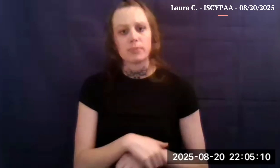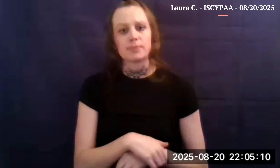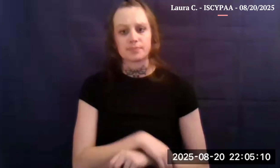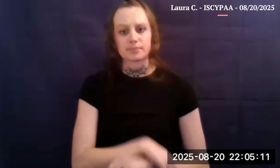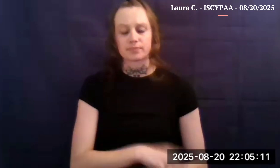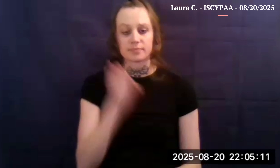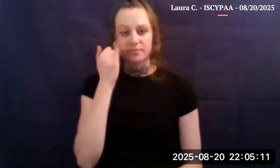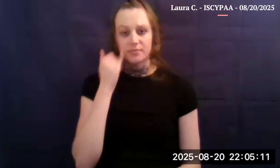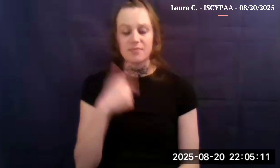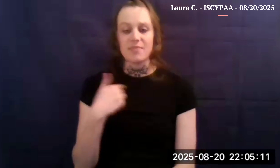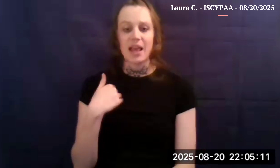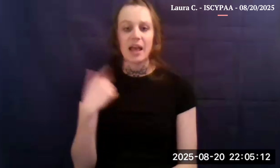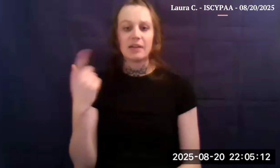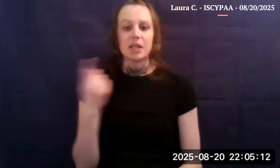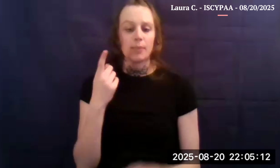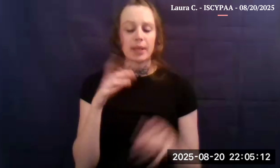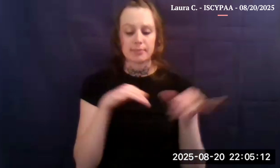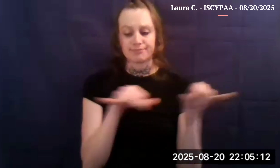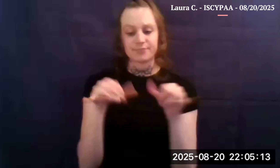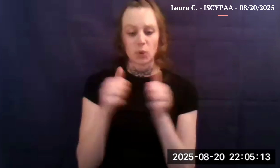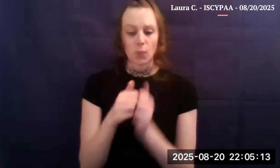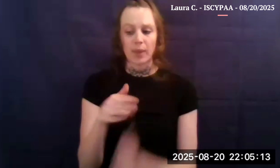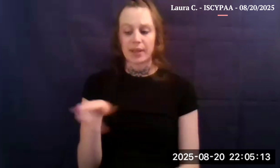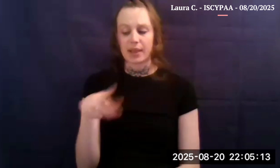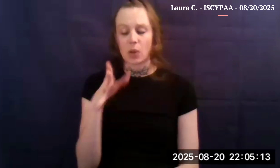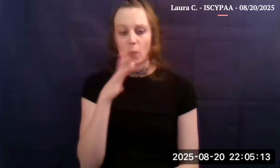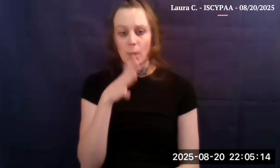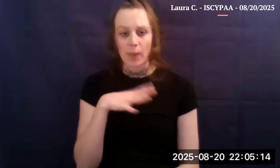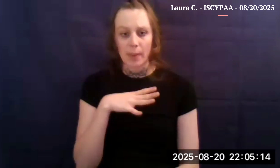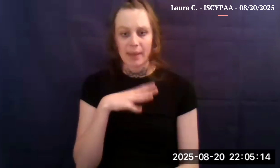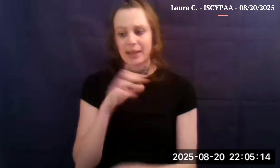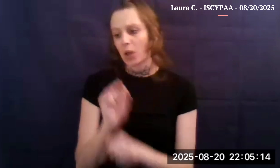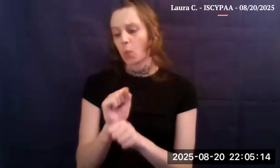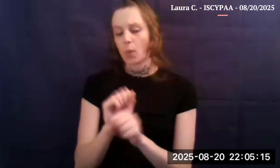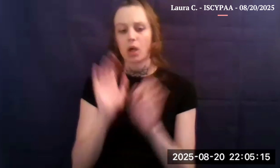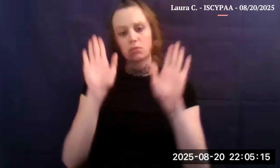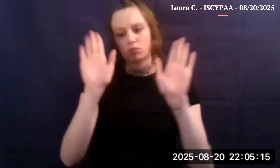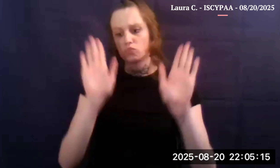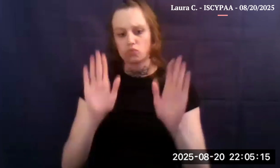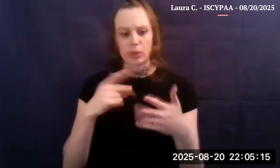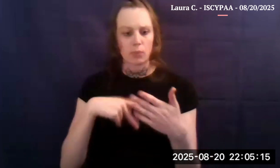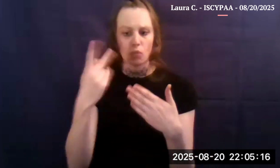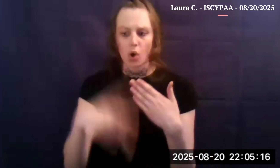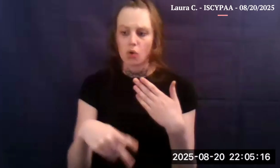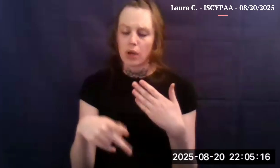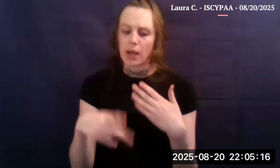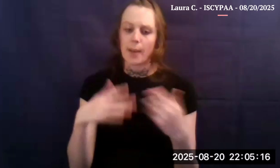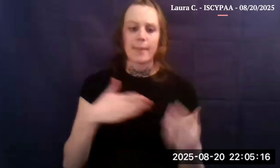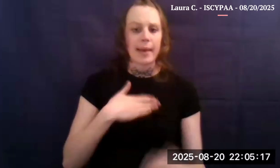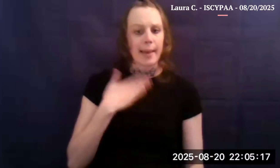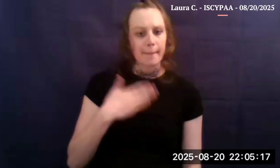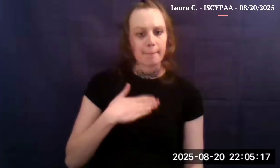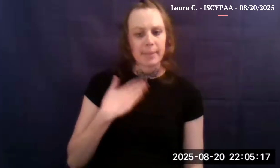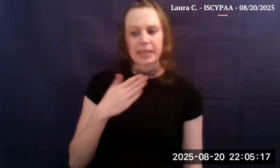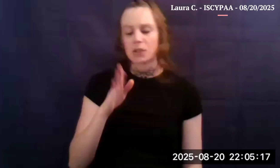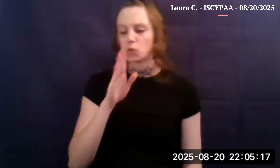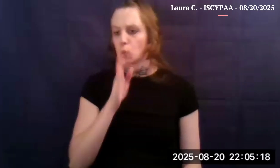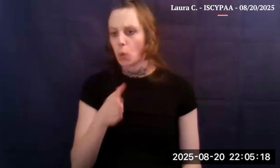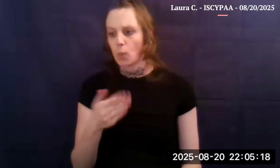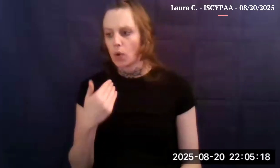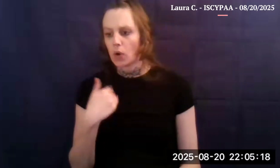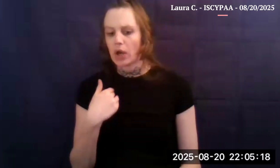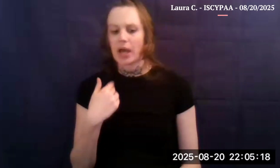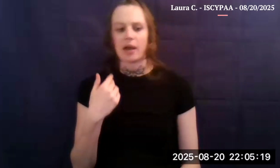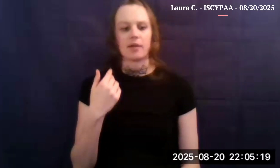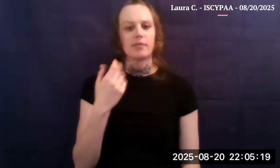if I have something in common with these women that work a great program and they're happy and they're sober and they have years and